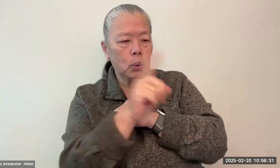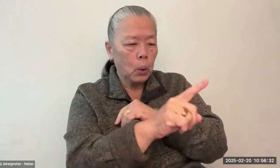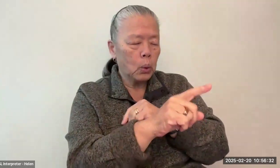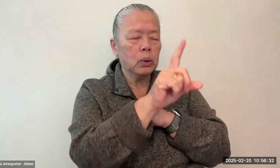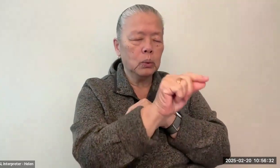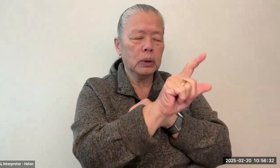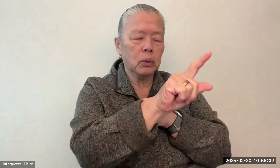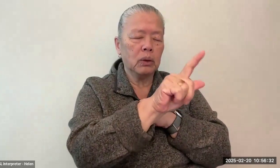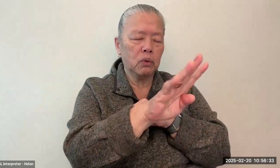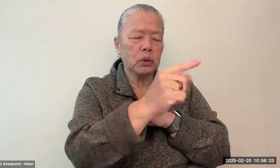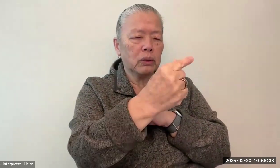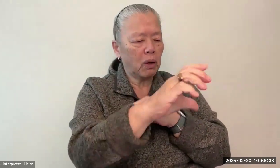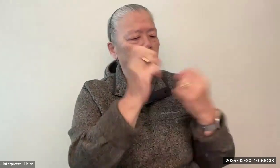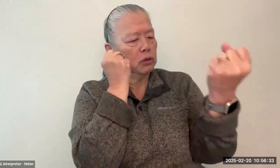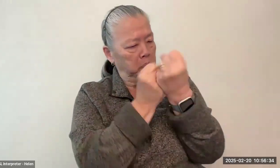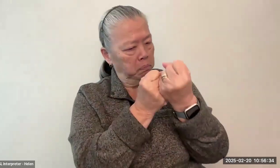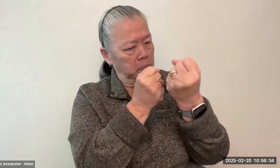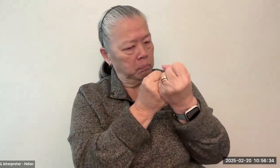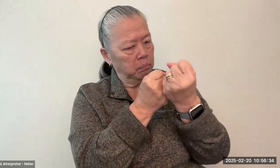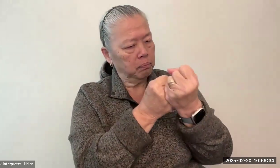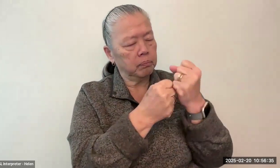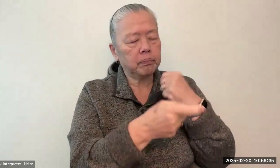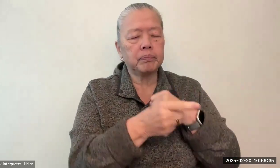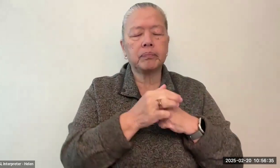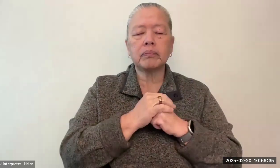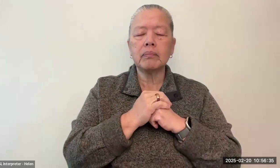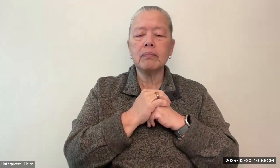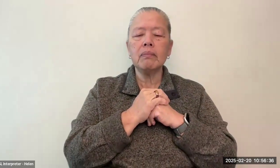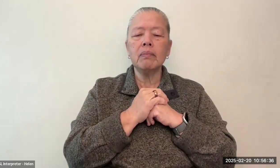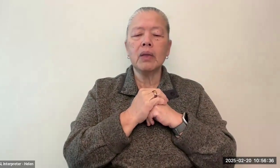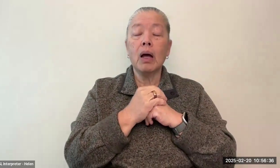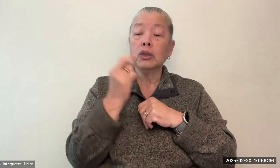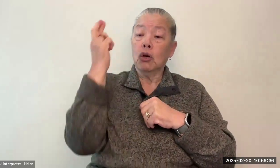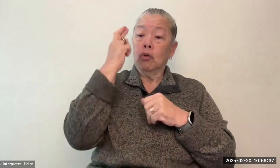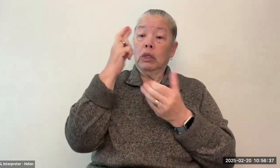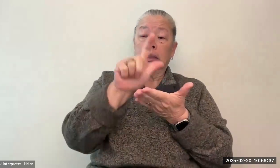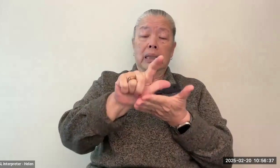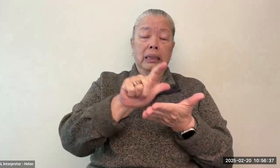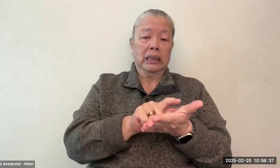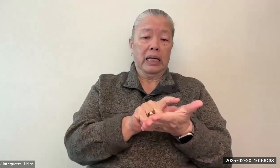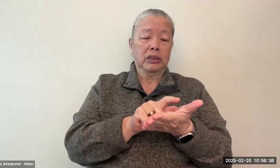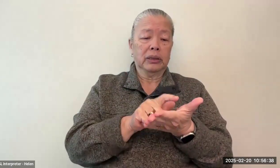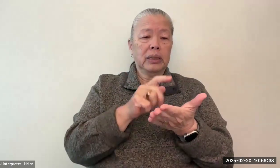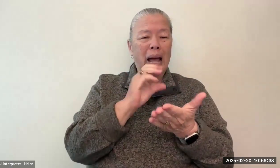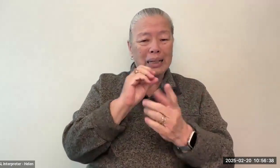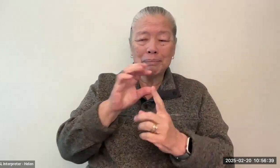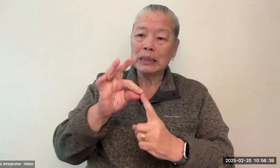Conference. So, what does regionalization legislation, these amendments in particular, do